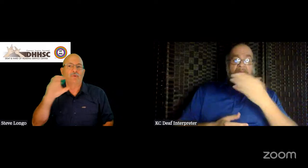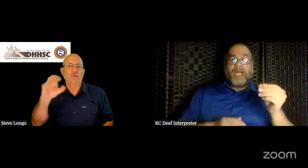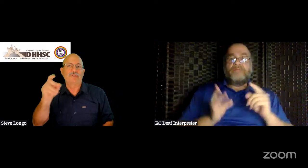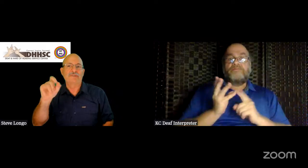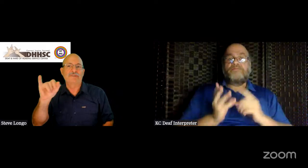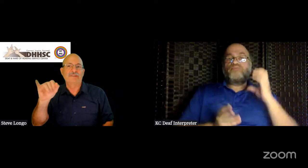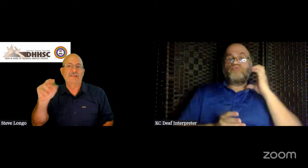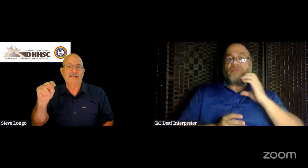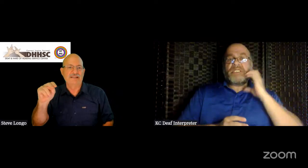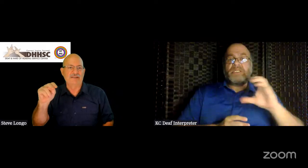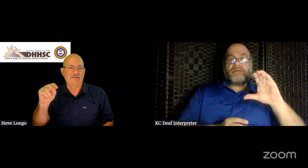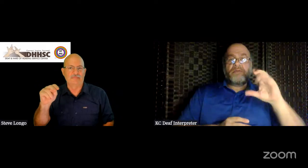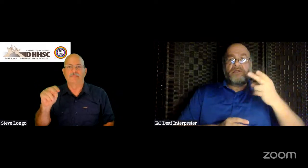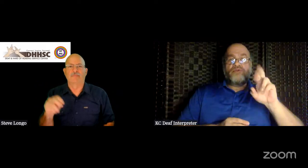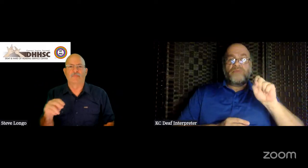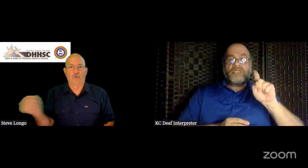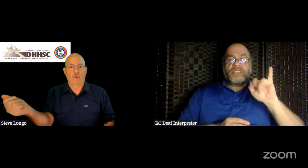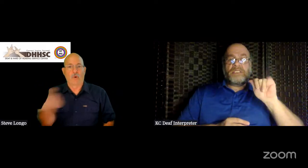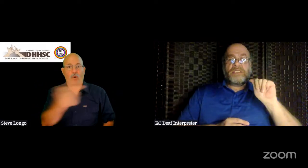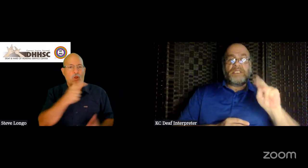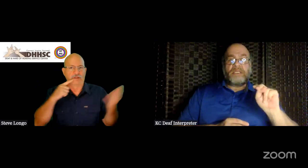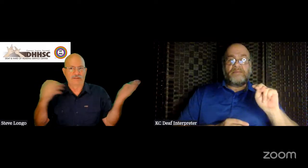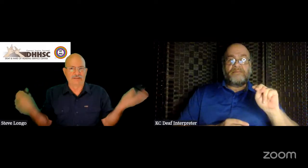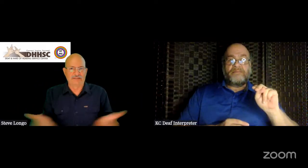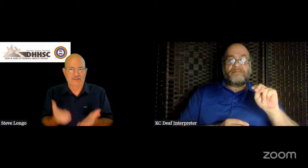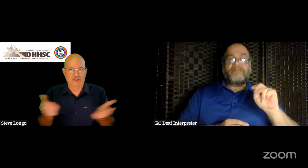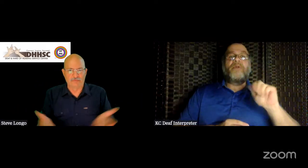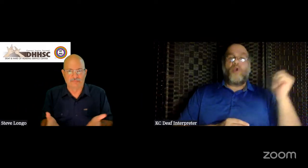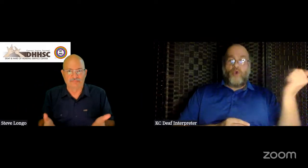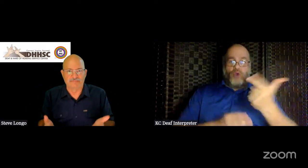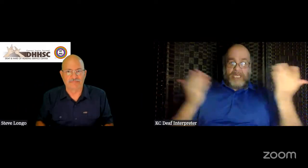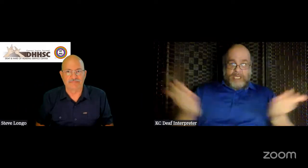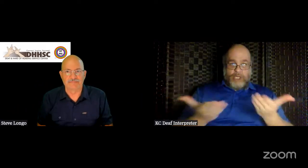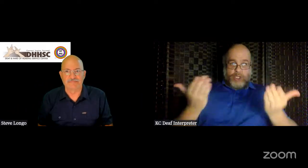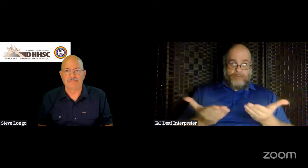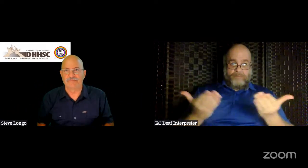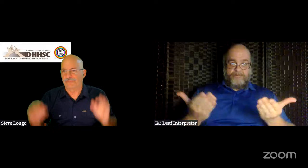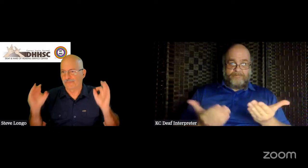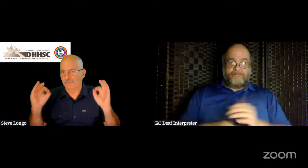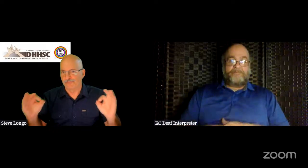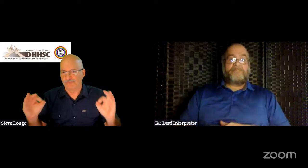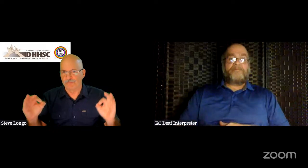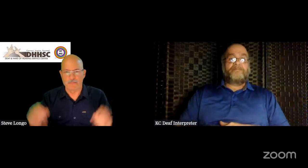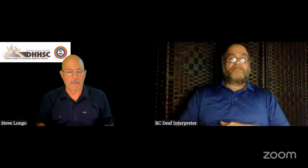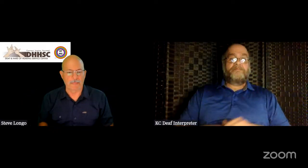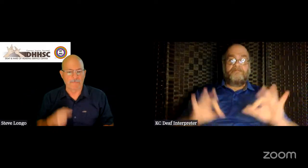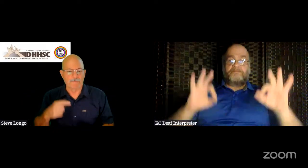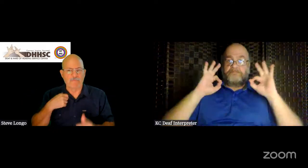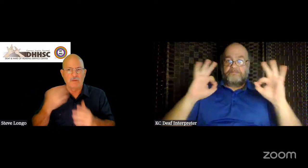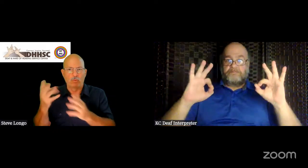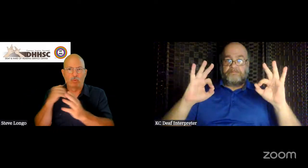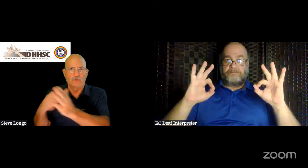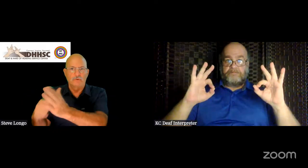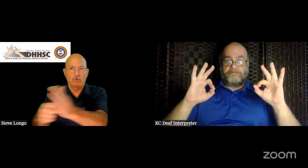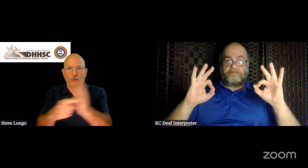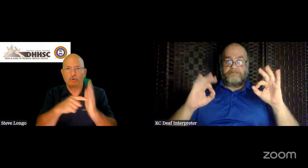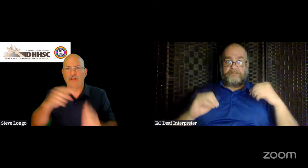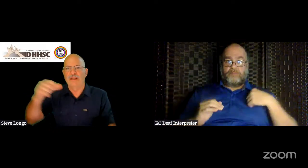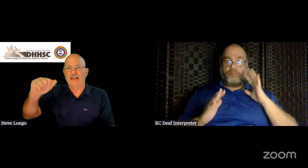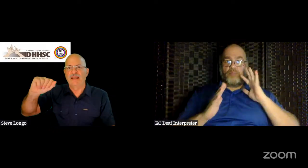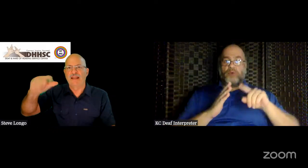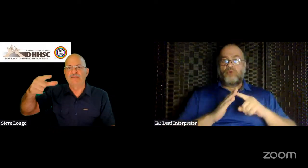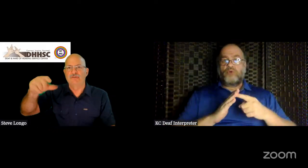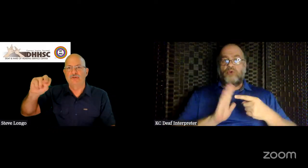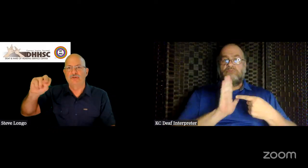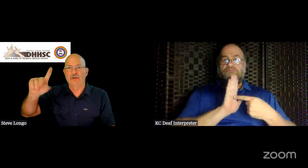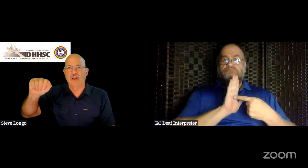is here as well. And Christian is here as well. So all board members present